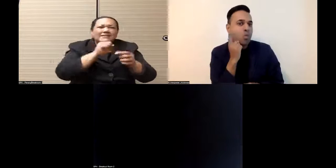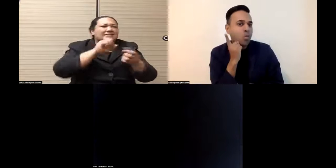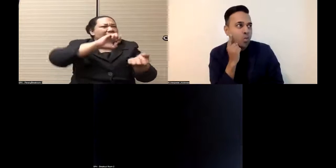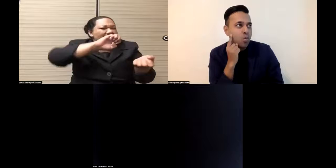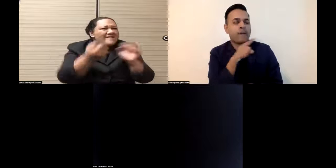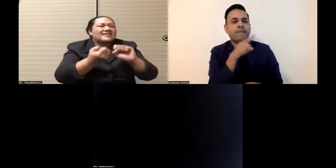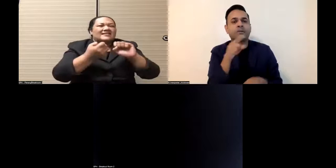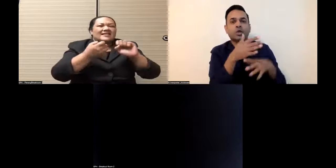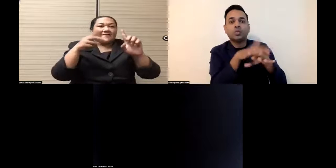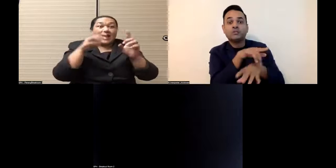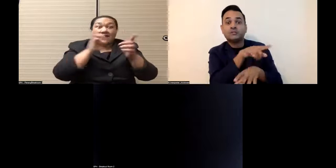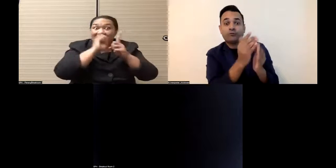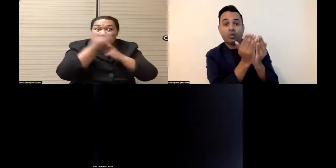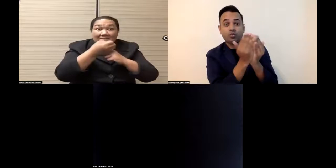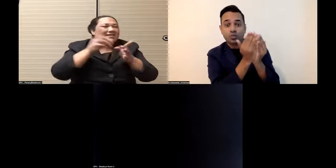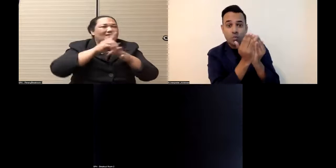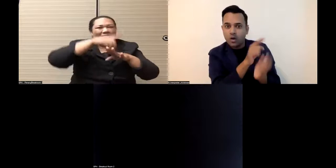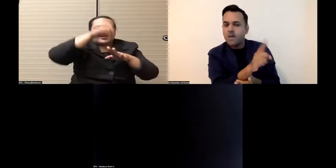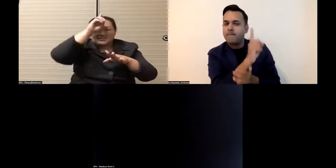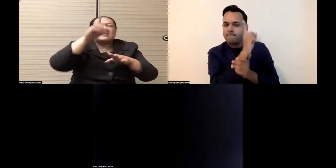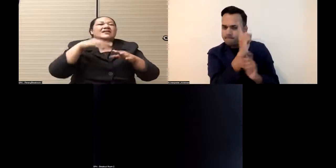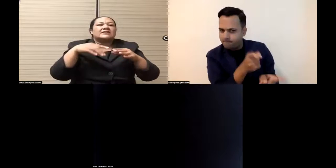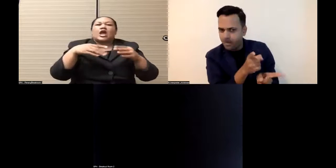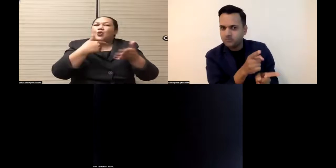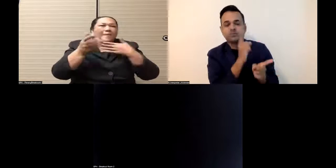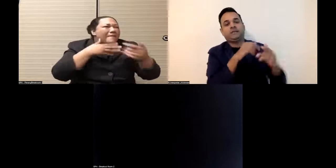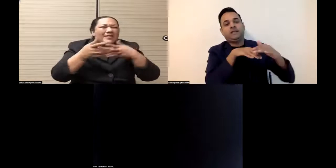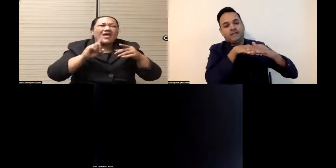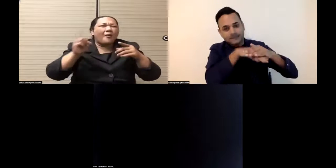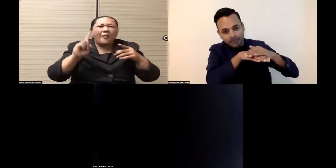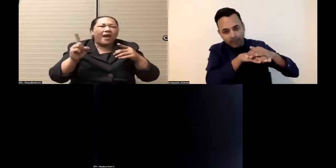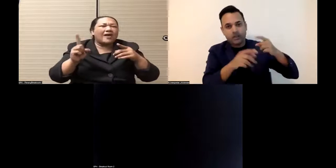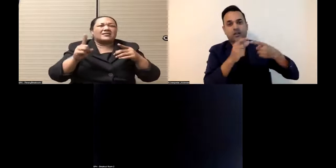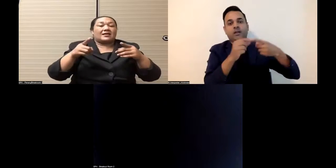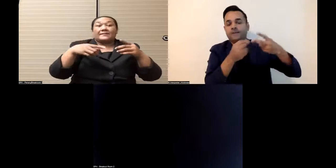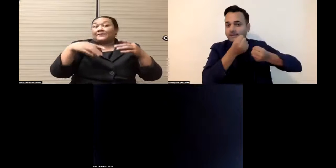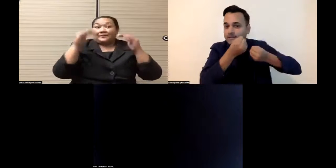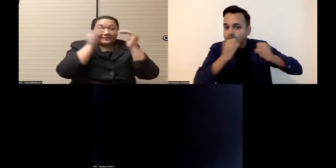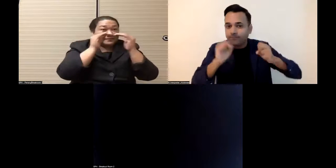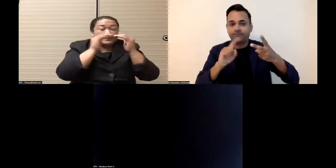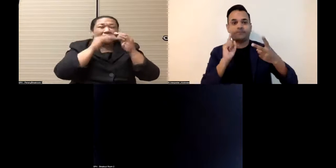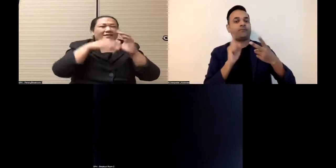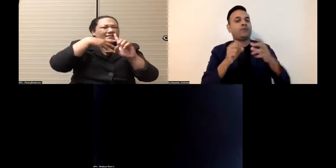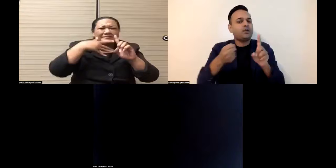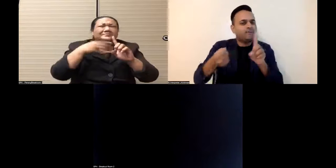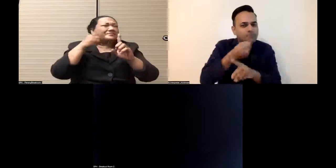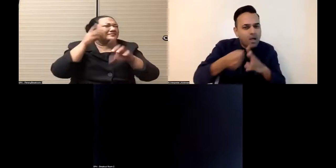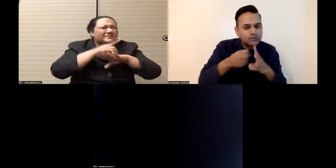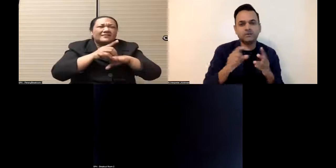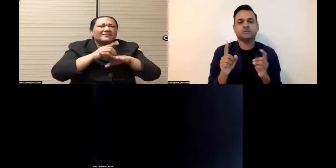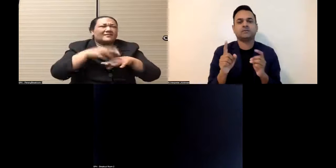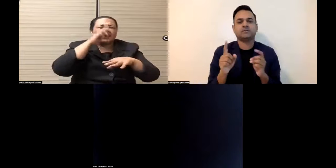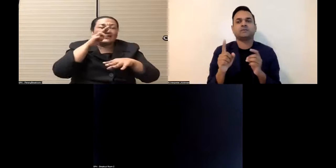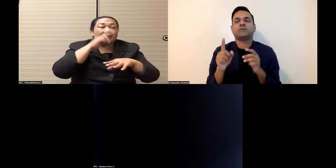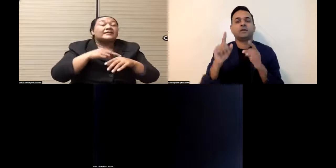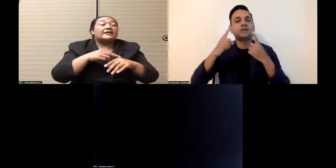or socioeconomic status. It was raised that improving access to schools and learning for